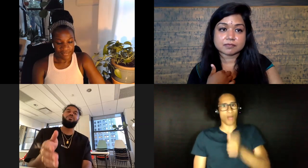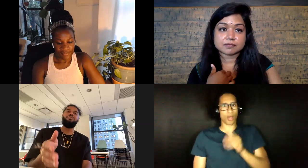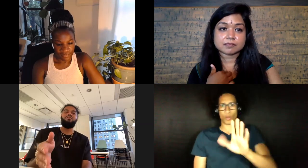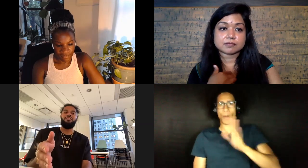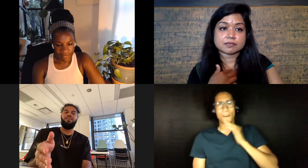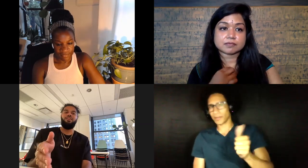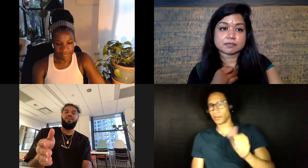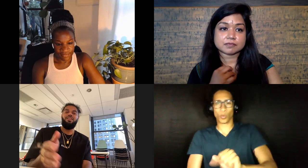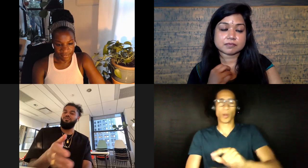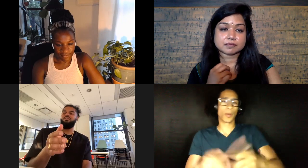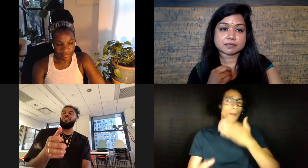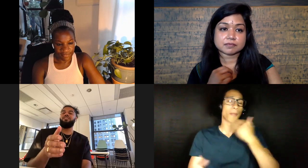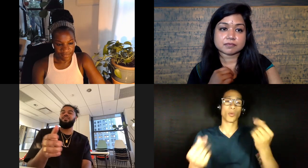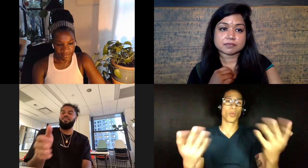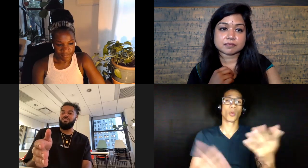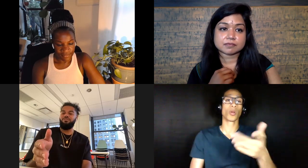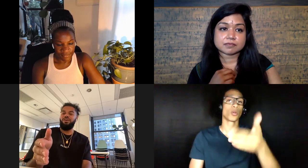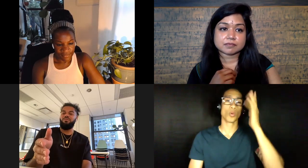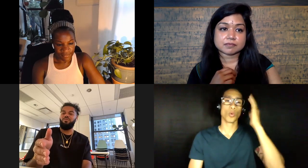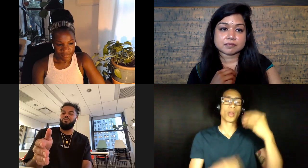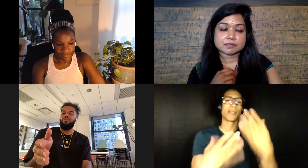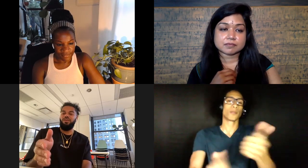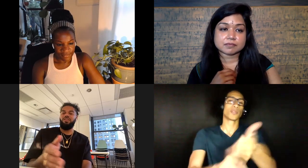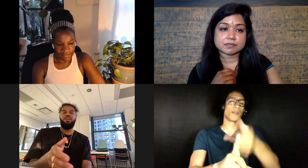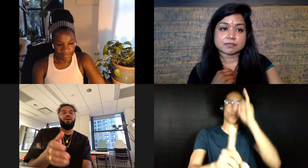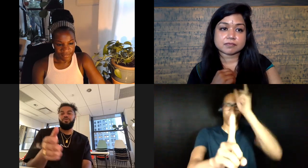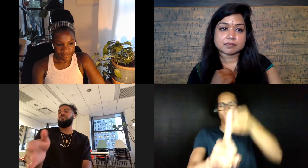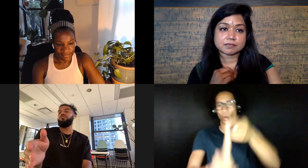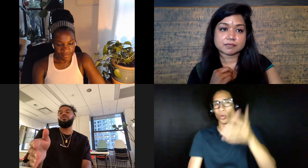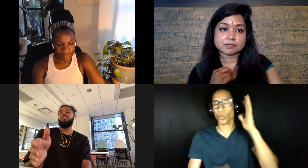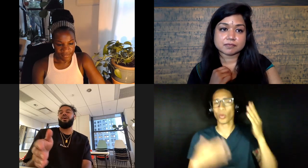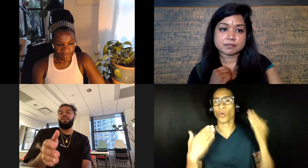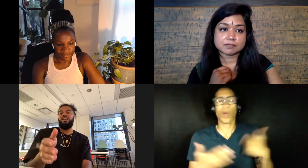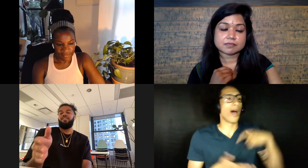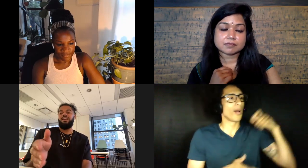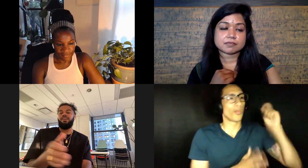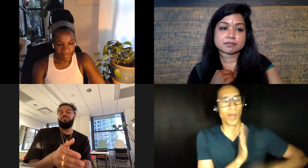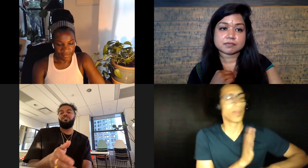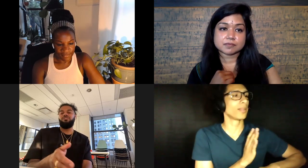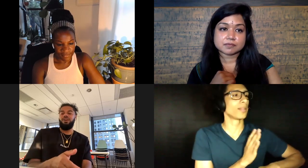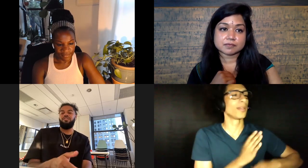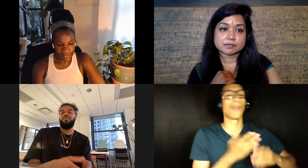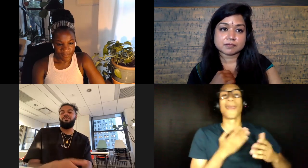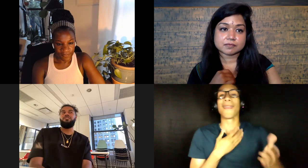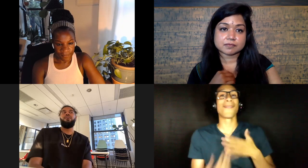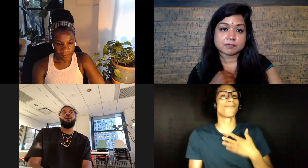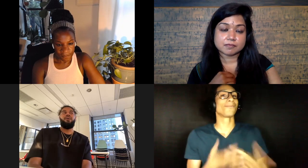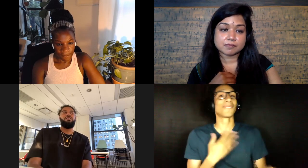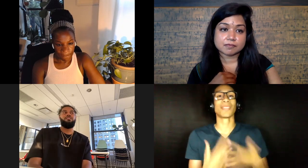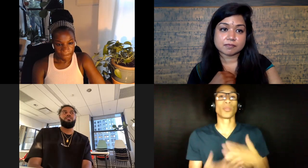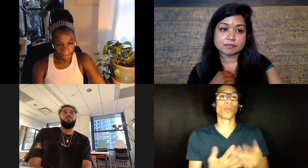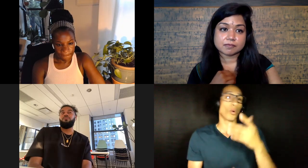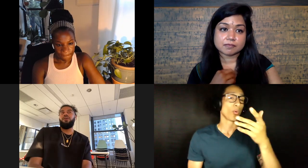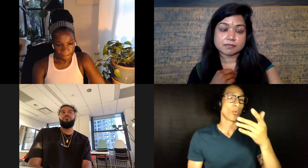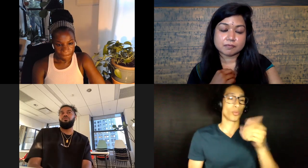always the why for me is just like that's been my surroundings my entire life, and I don't know how to not have them a part